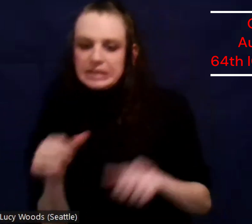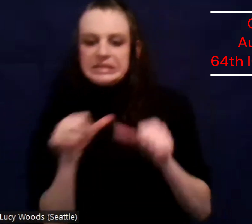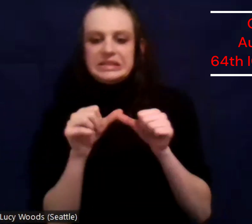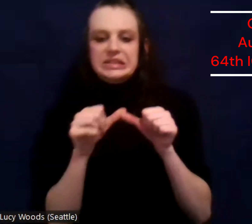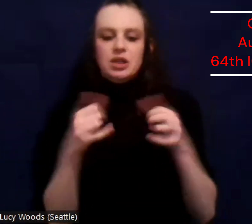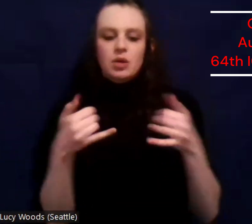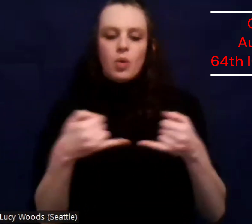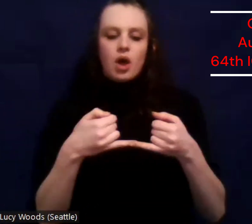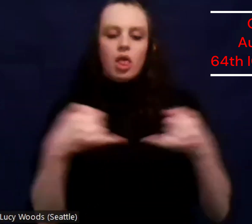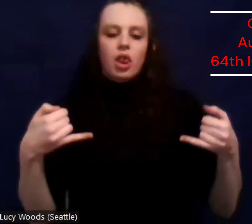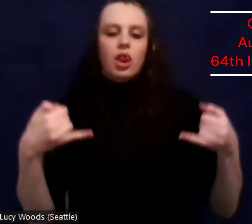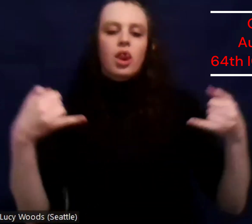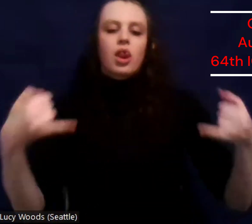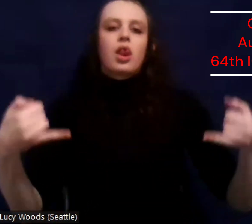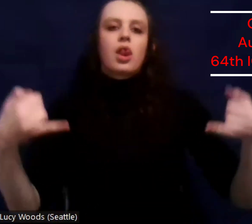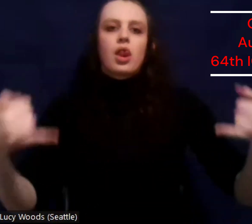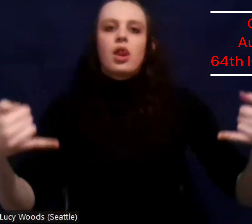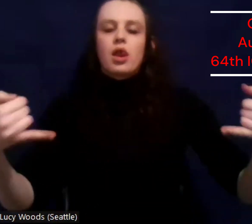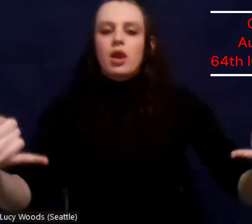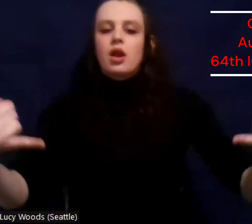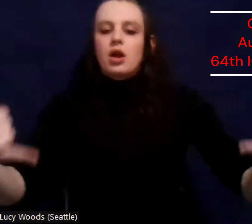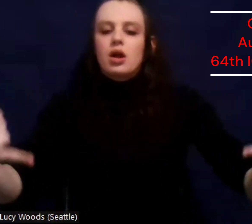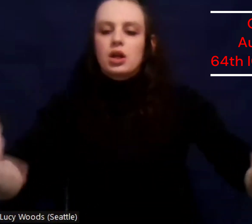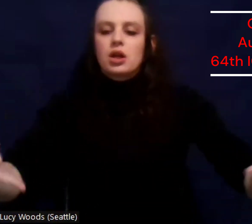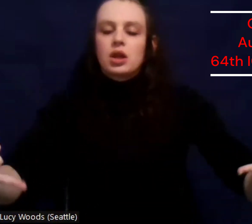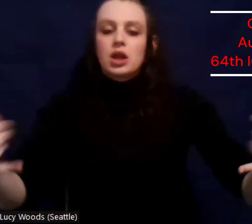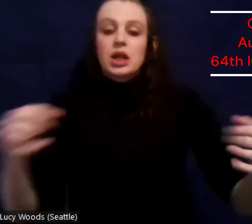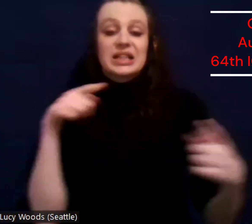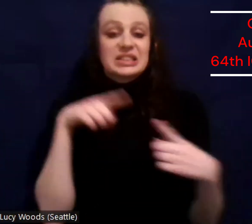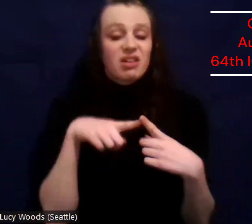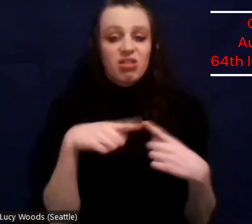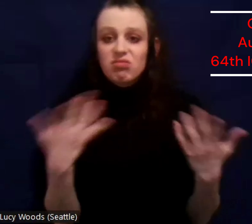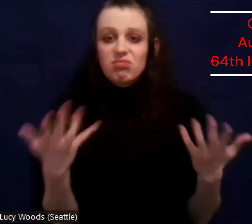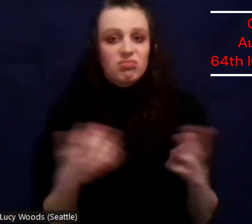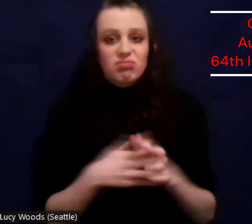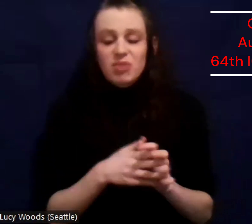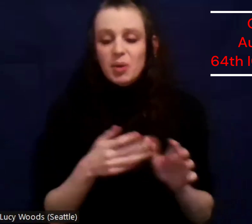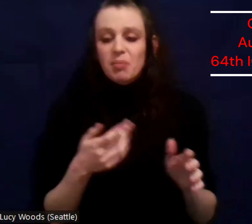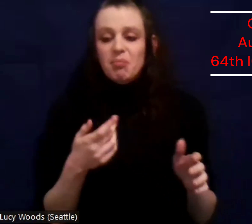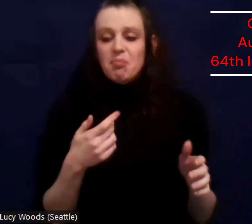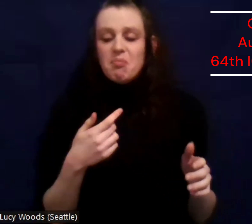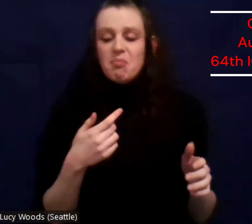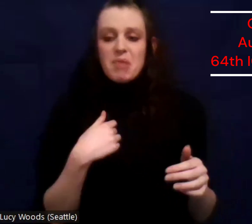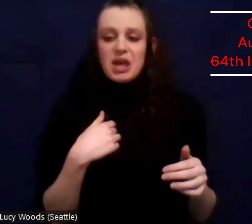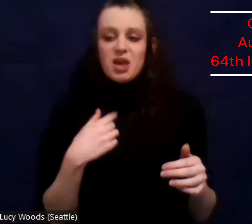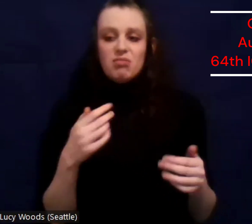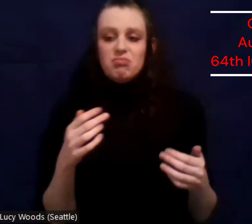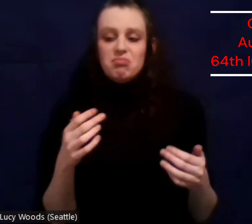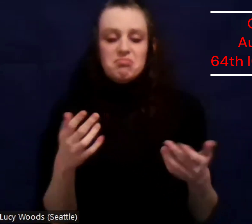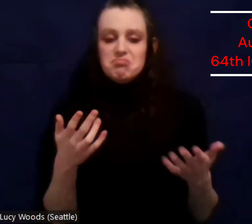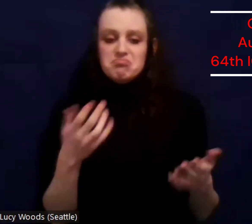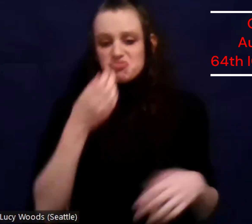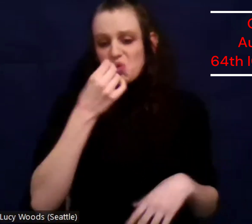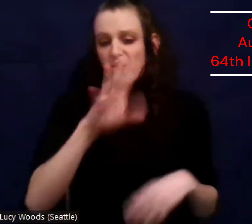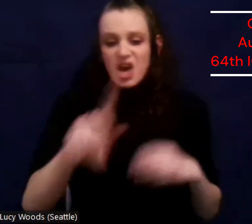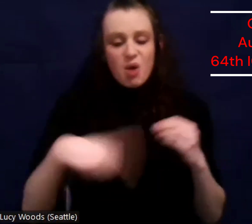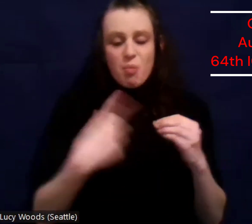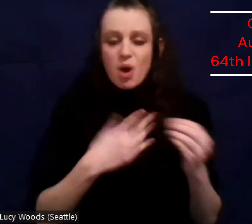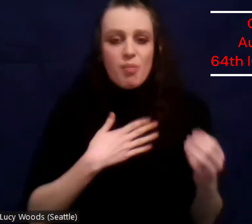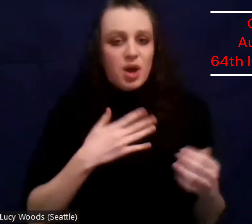my expectations of myself to reach the bar that I had previously set for myself, and continue to lower it so